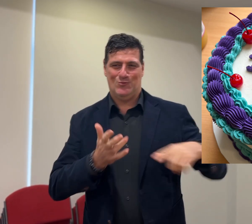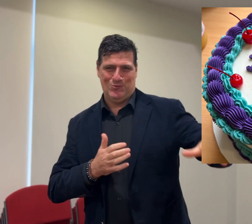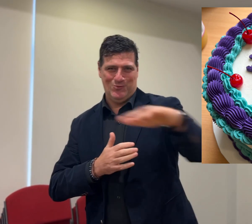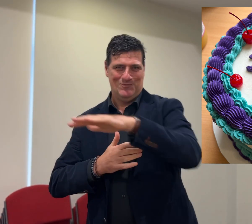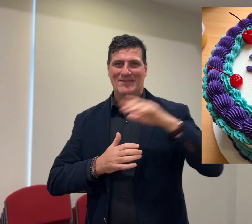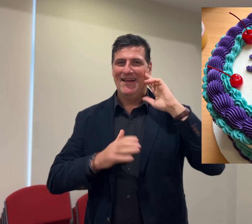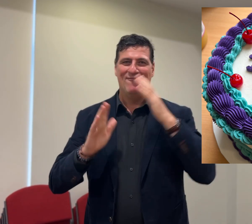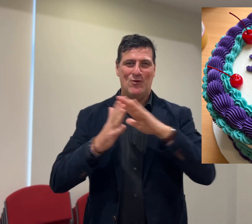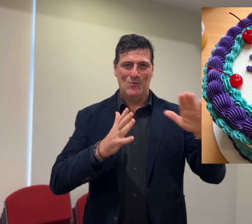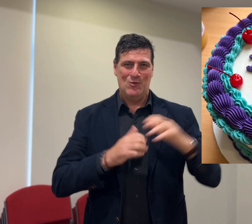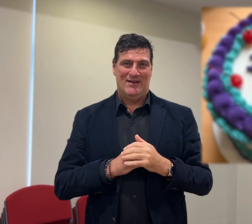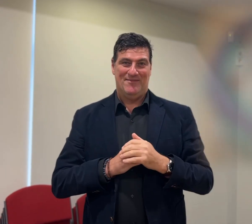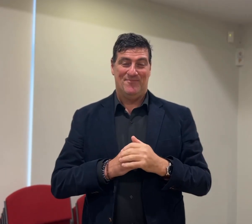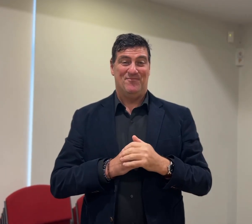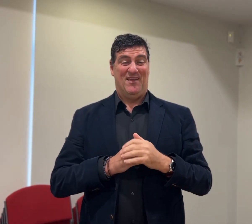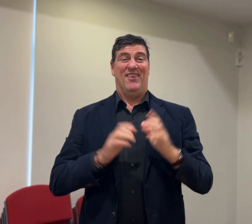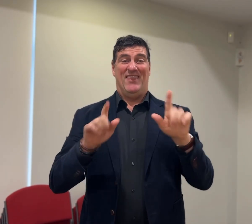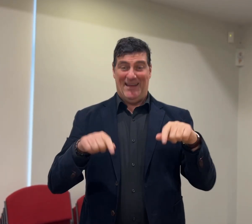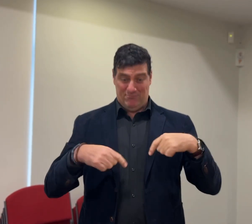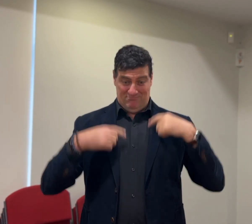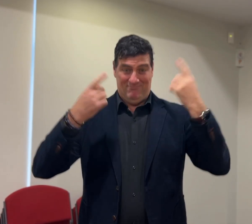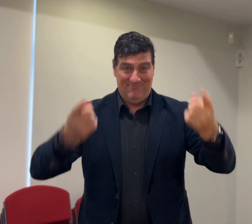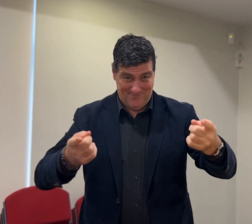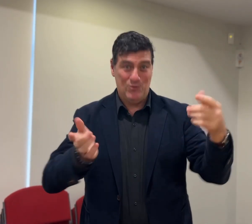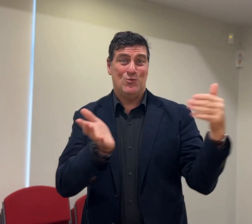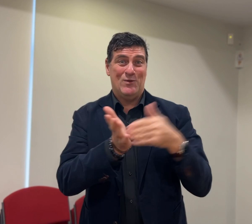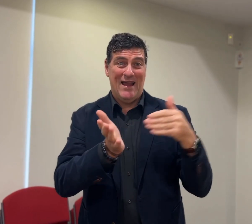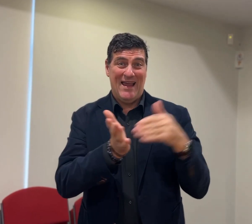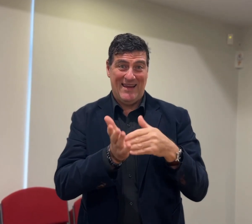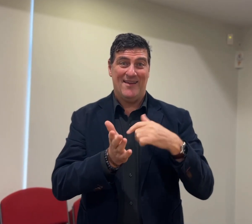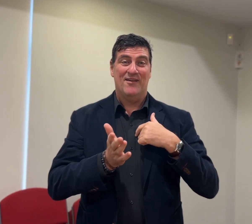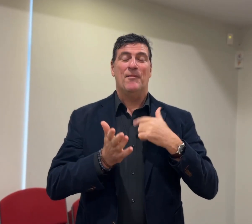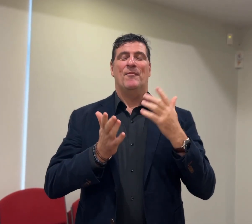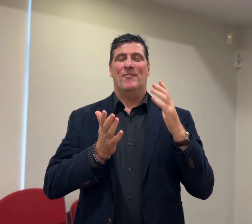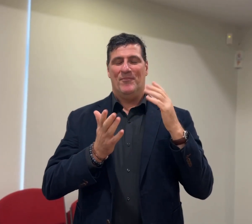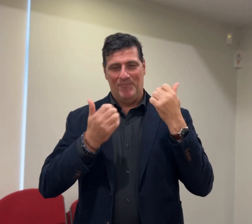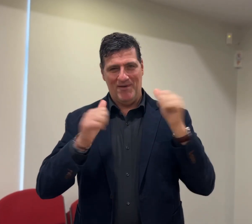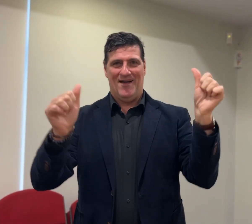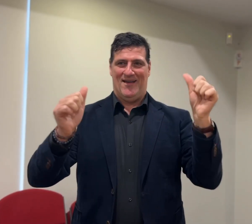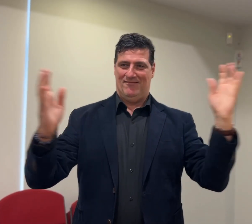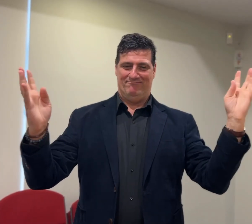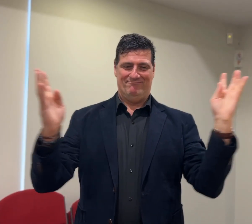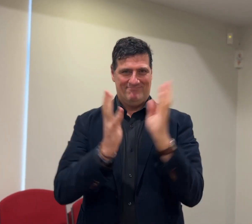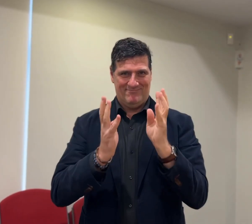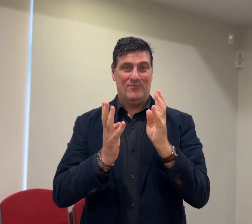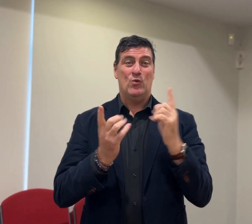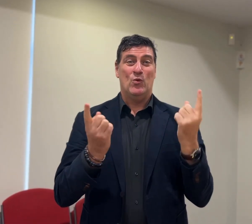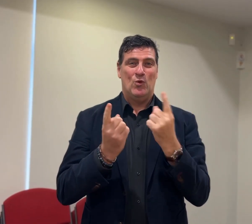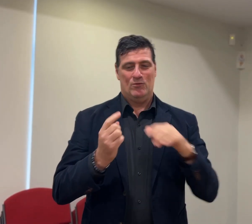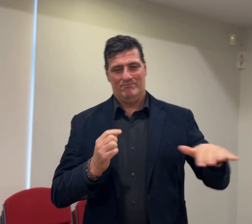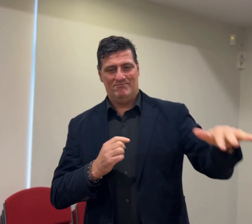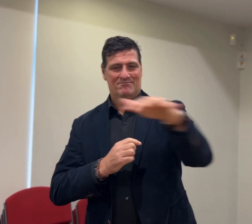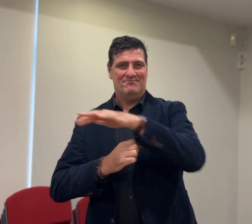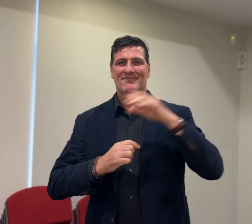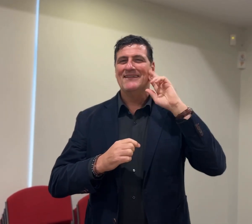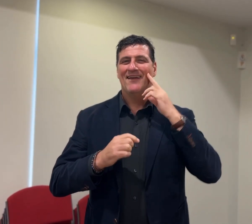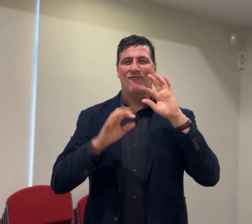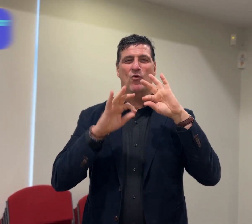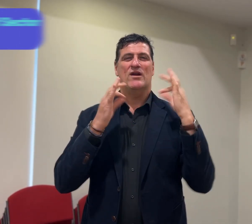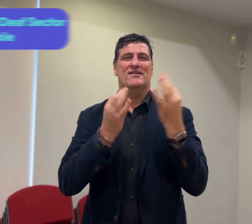providing services to the local community. Which lead us into today, finally bringing